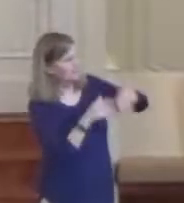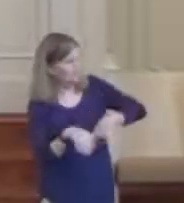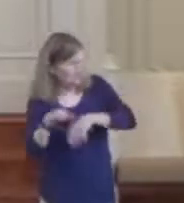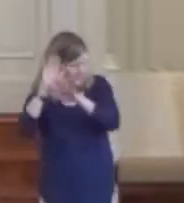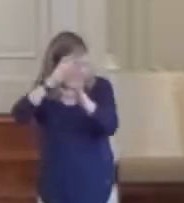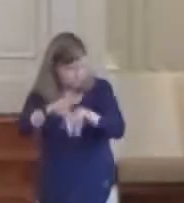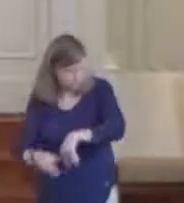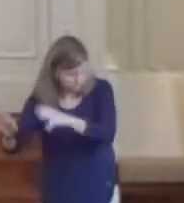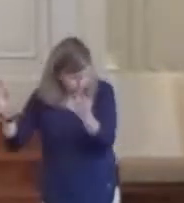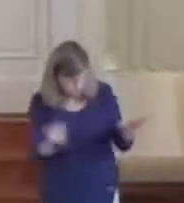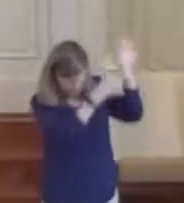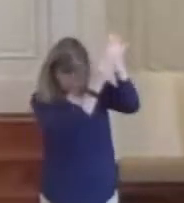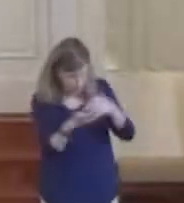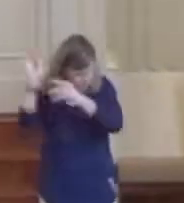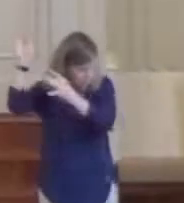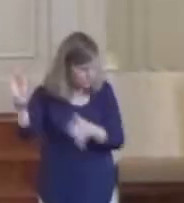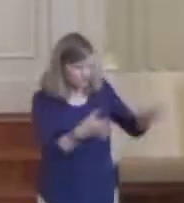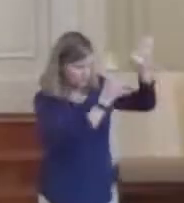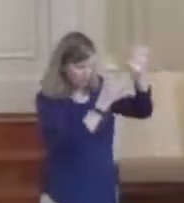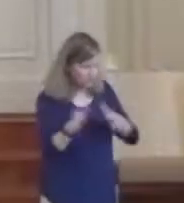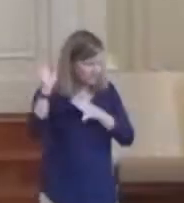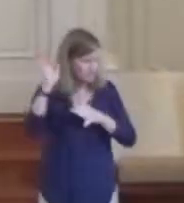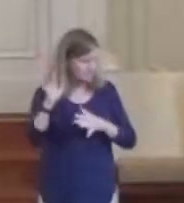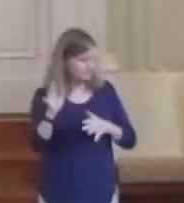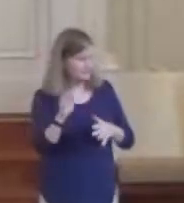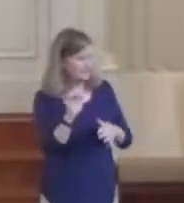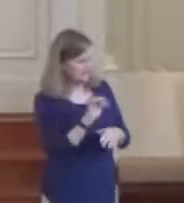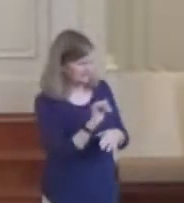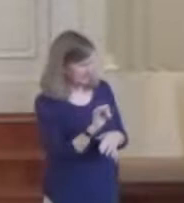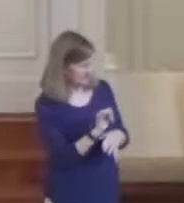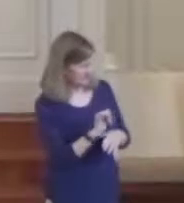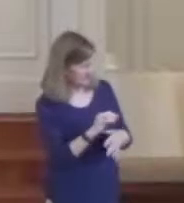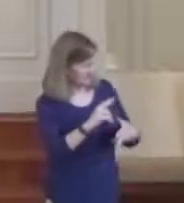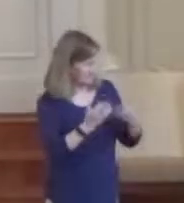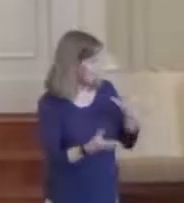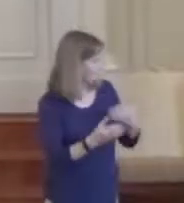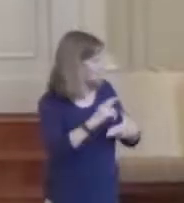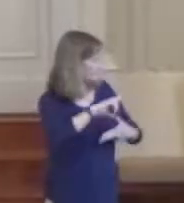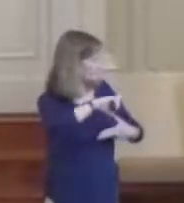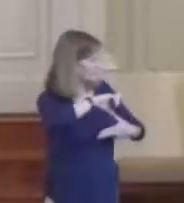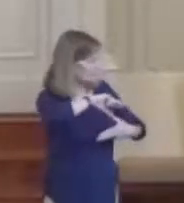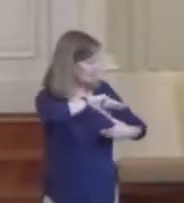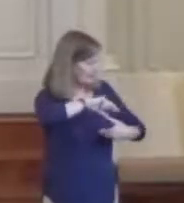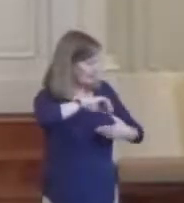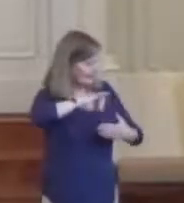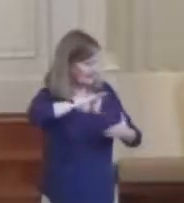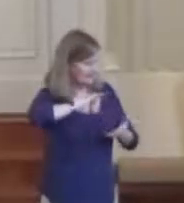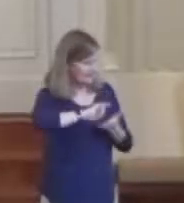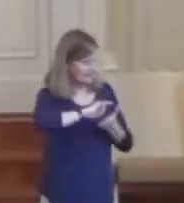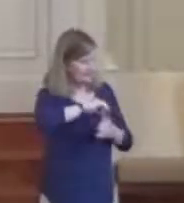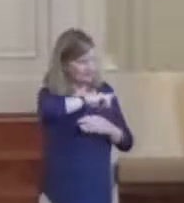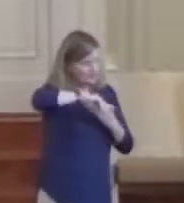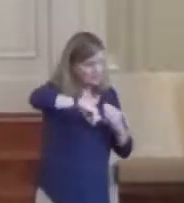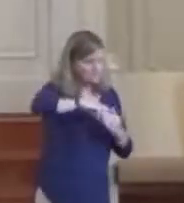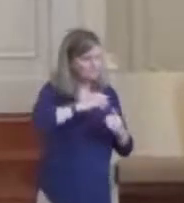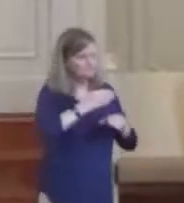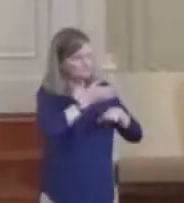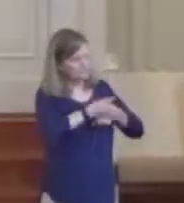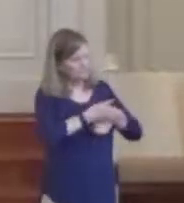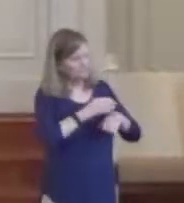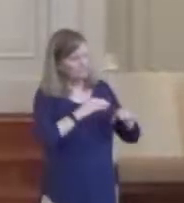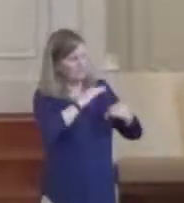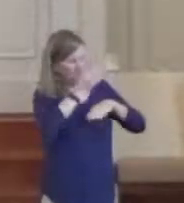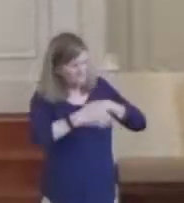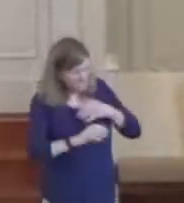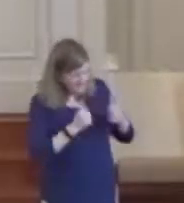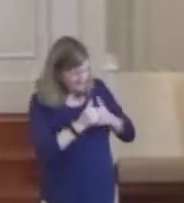wind. And so the image really is kind of like a storm or like a hurricane that is churning over a violent sea way